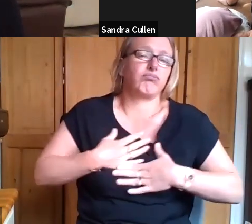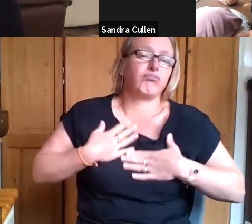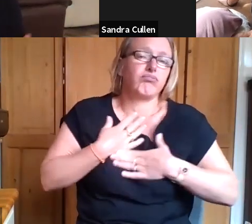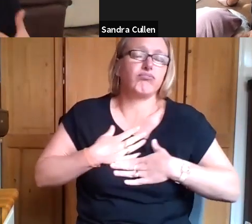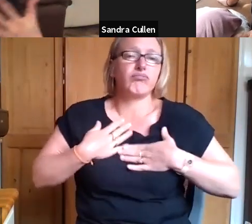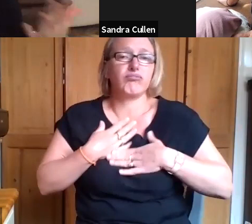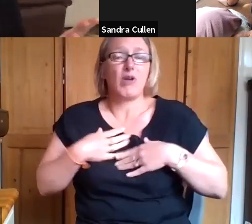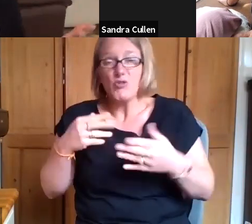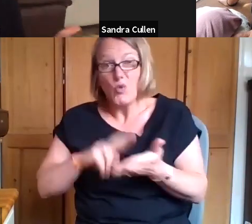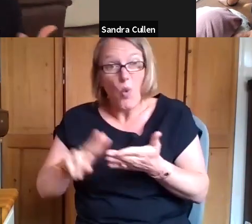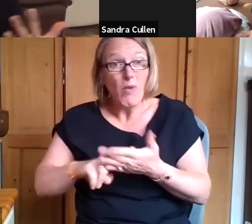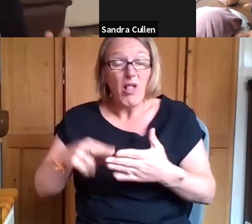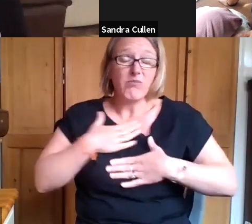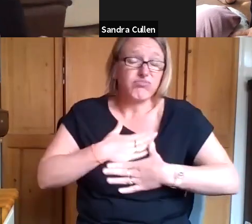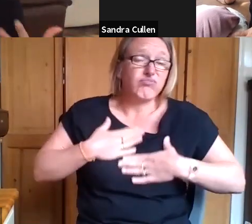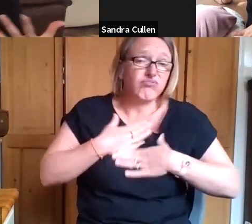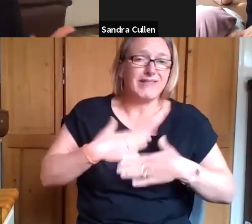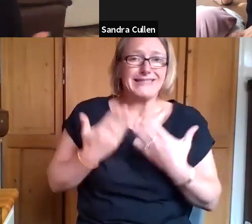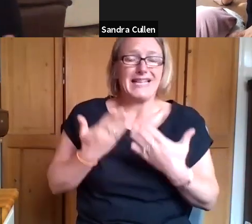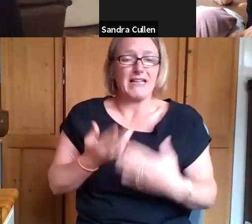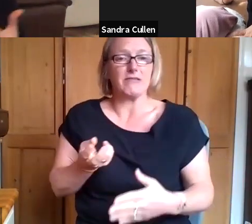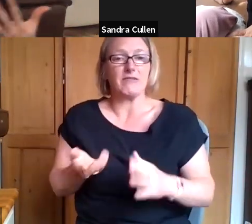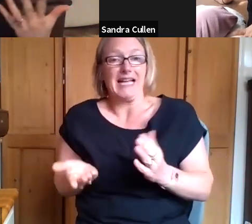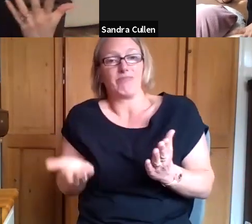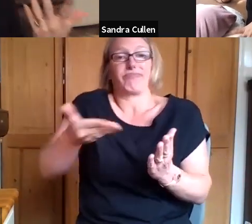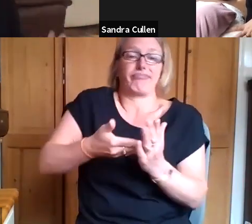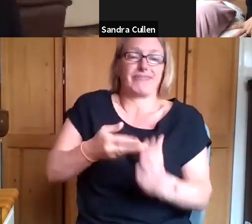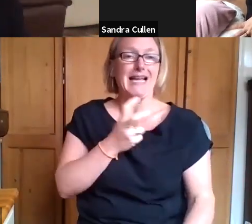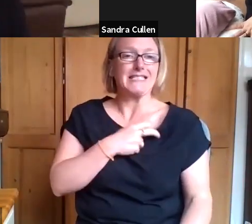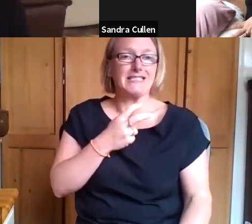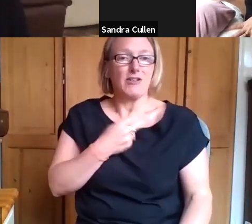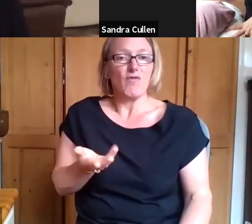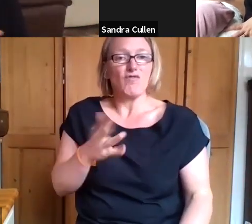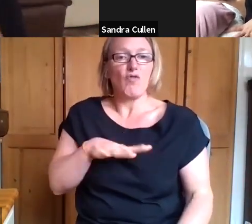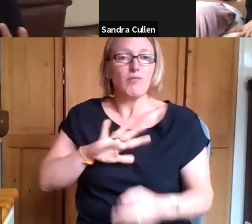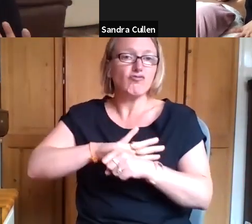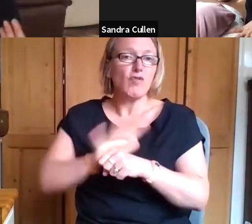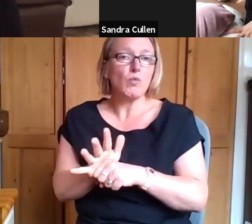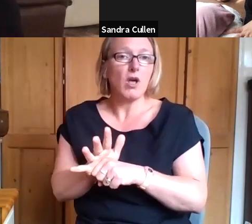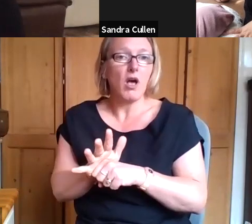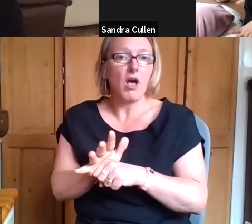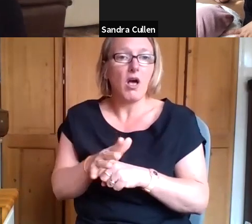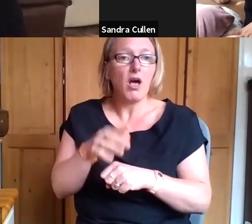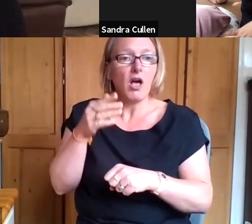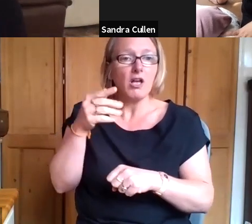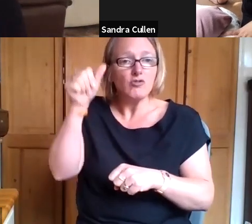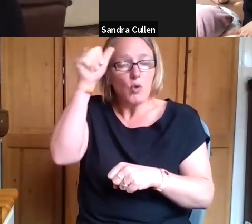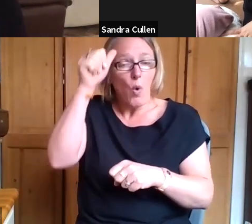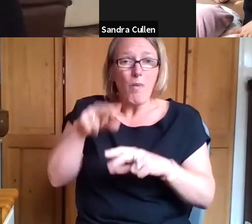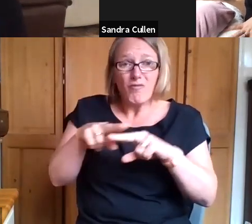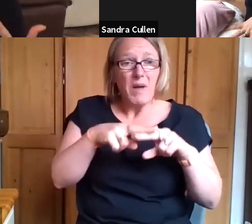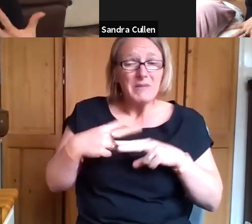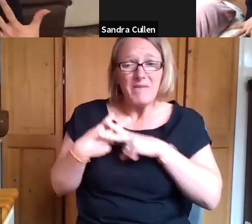anyway, mixed in with the anxiety and the unknown and the separation and not being able to see family and all that kind of